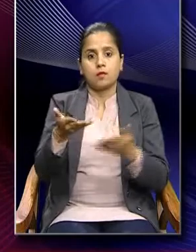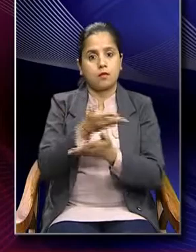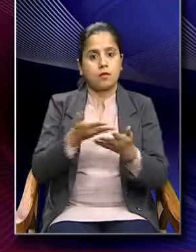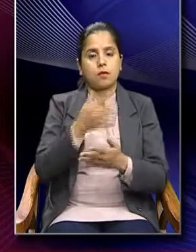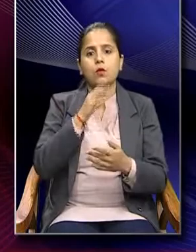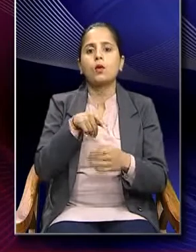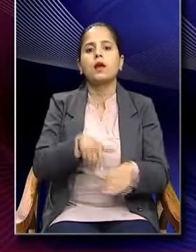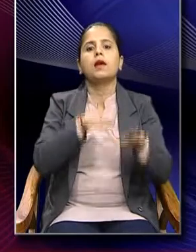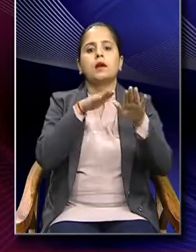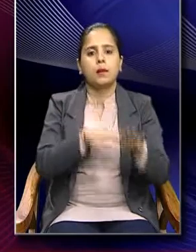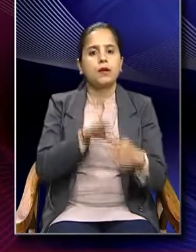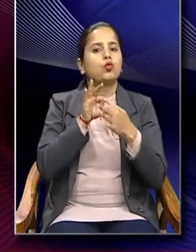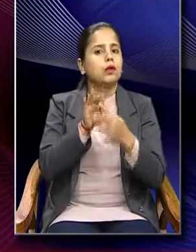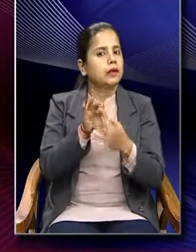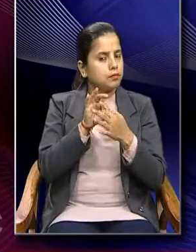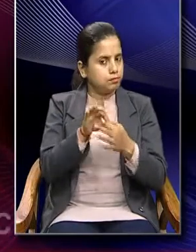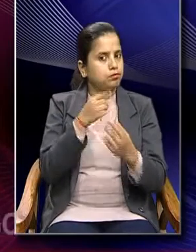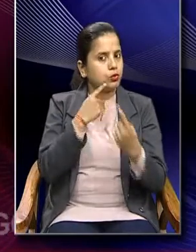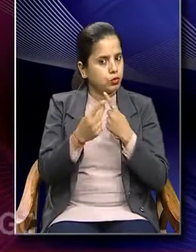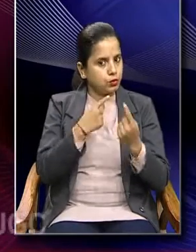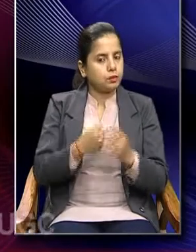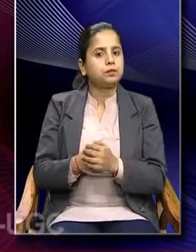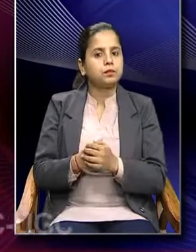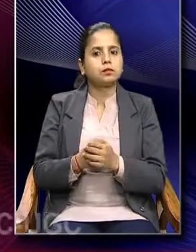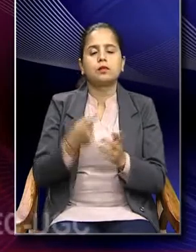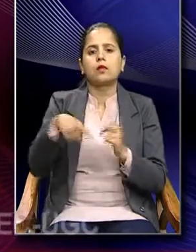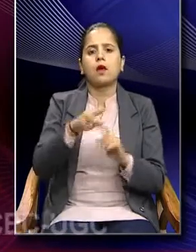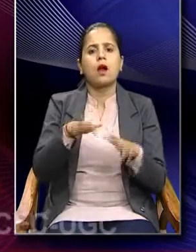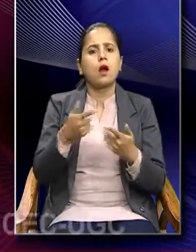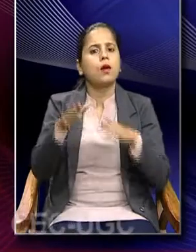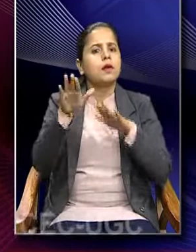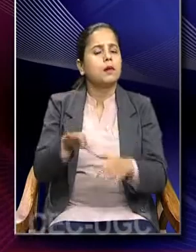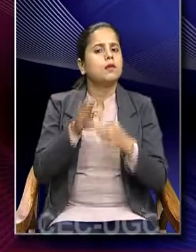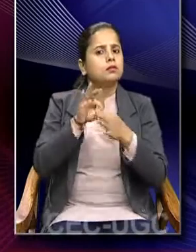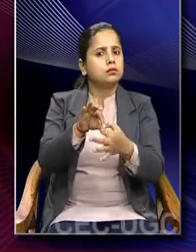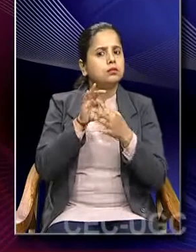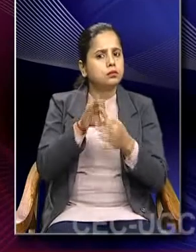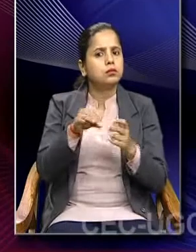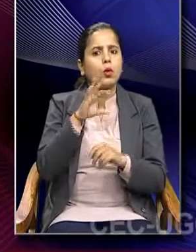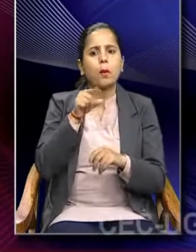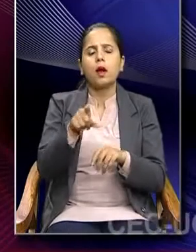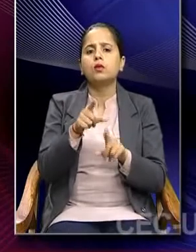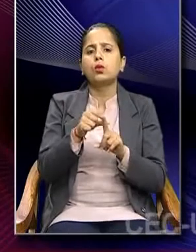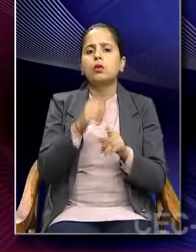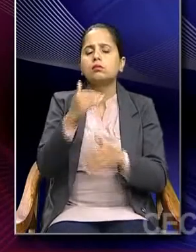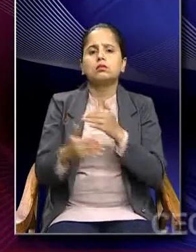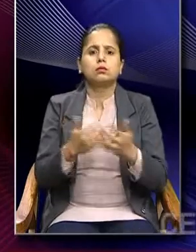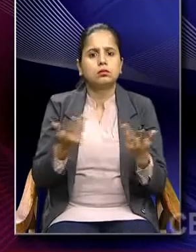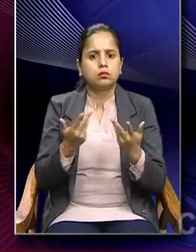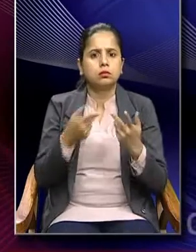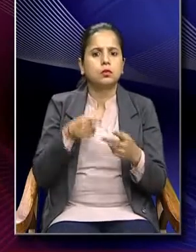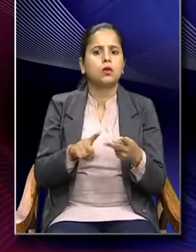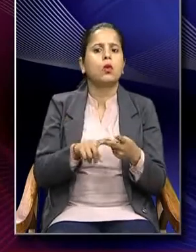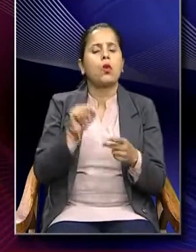the dependency relationship. So how that dependency relationship actually works and what is